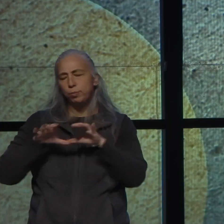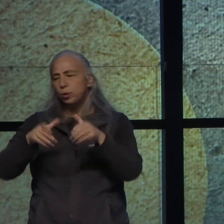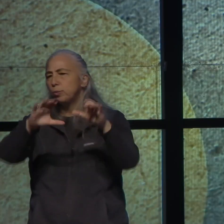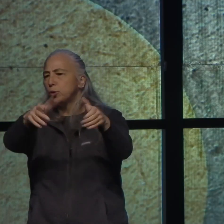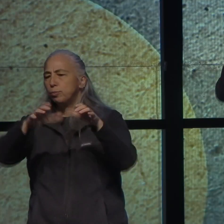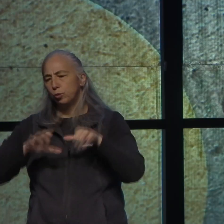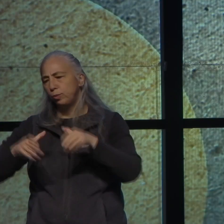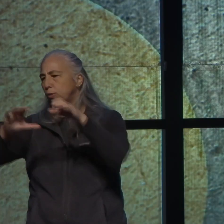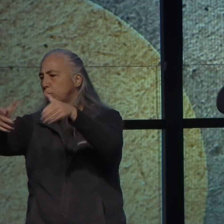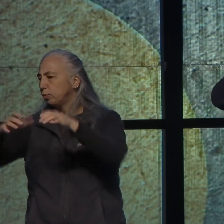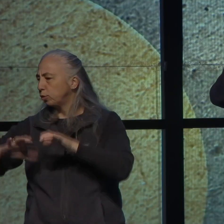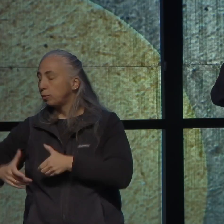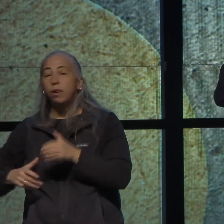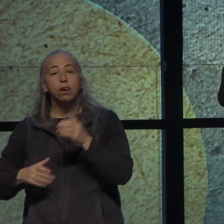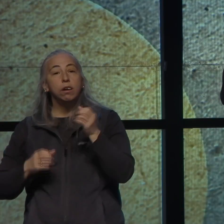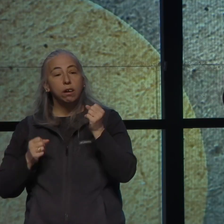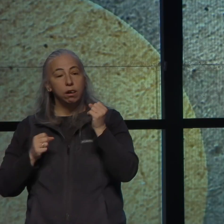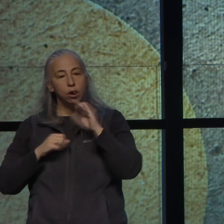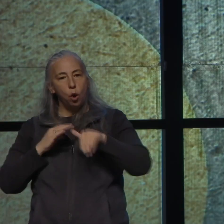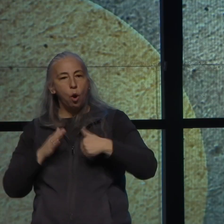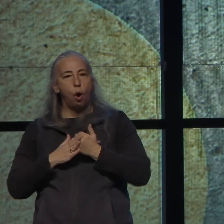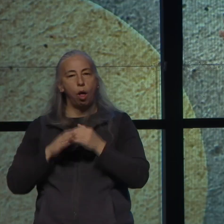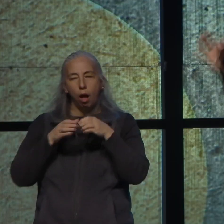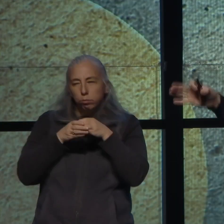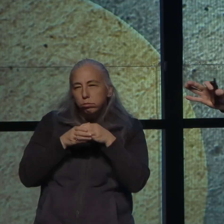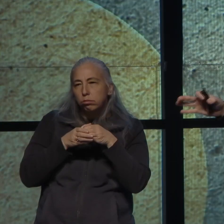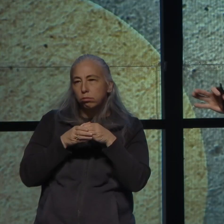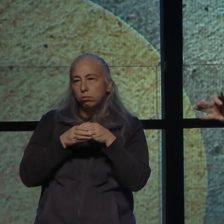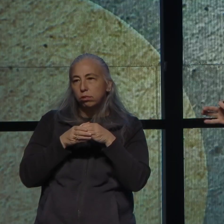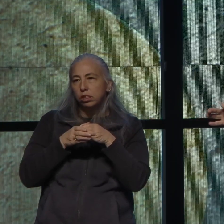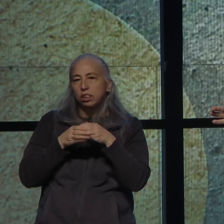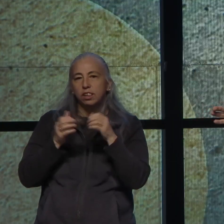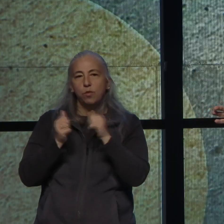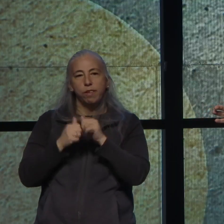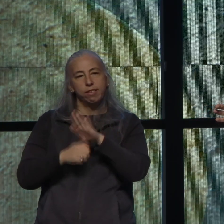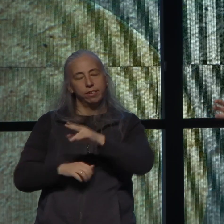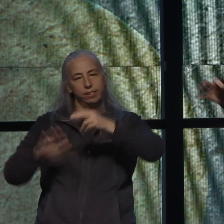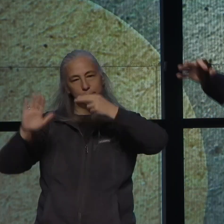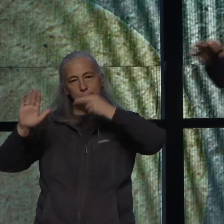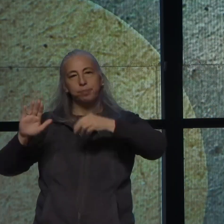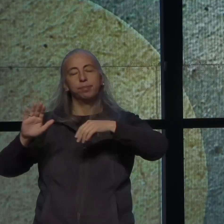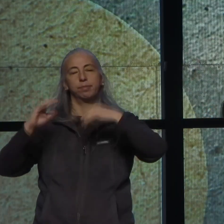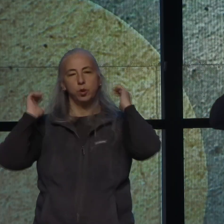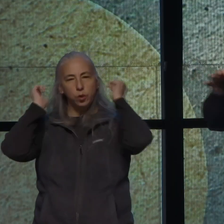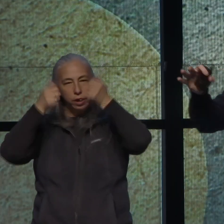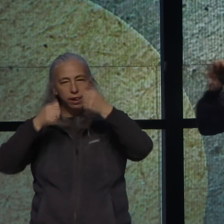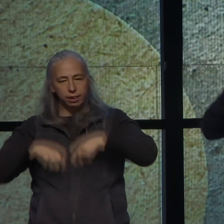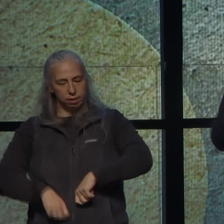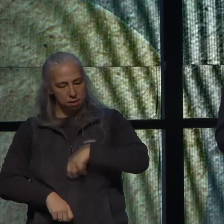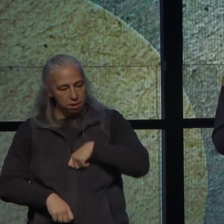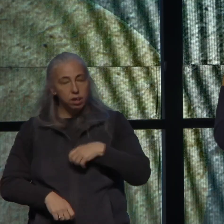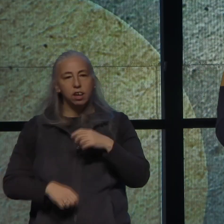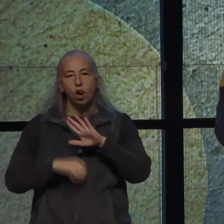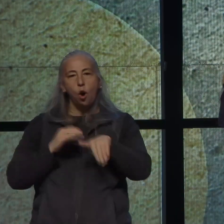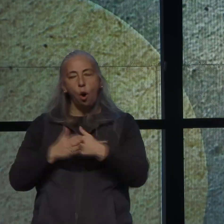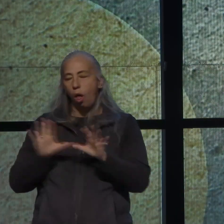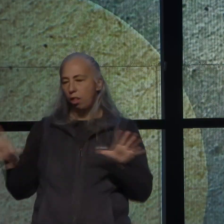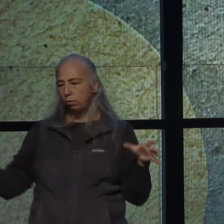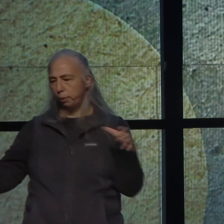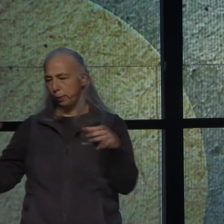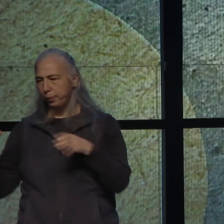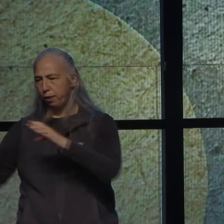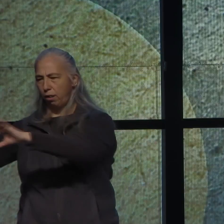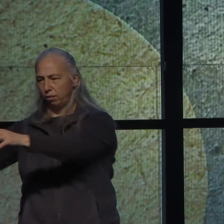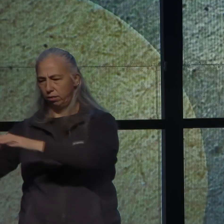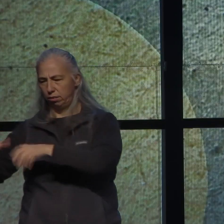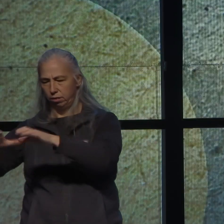hardcore other folks just in their Auschwitz hoodies. All collected in this space. And he says, it seems